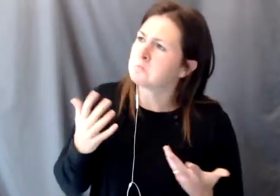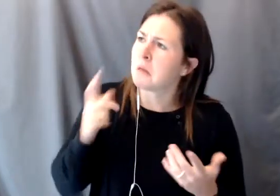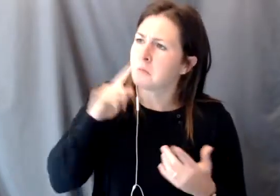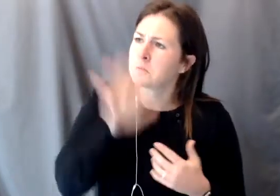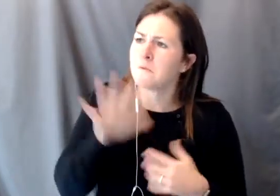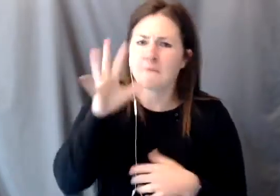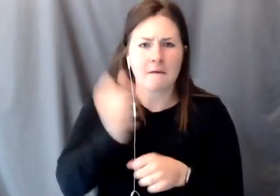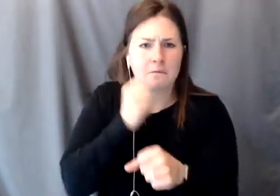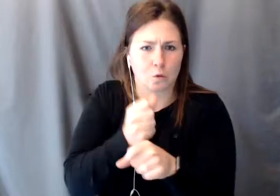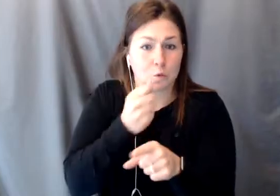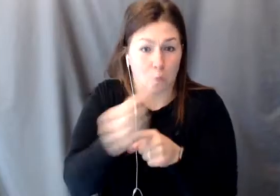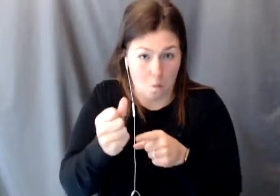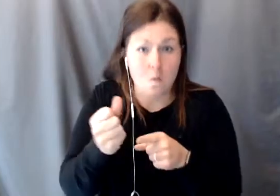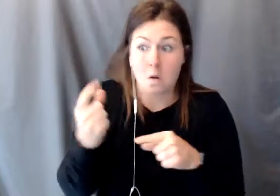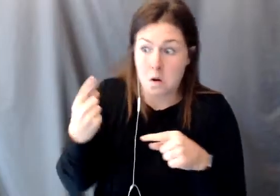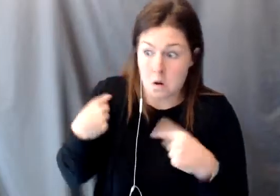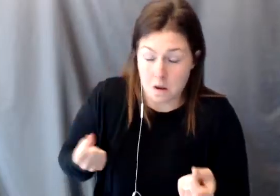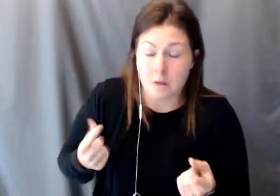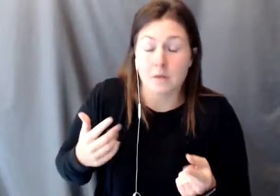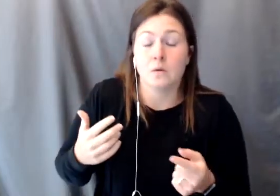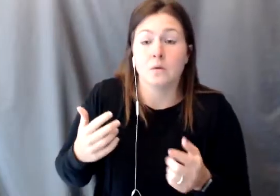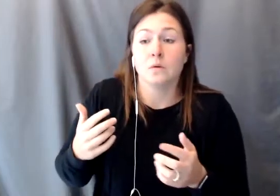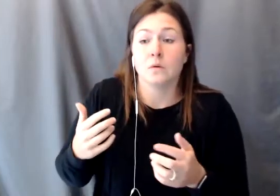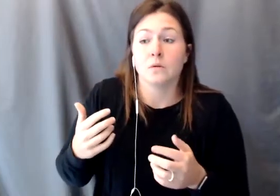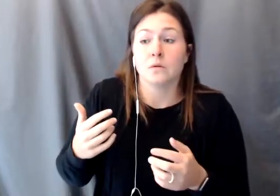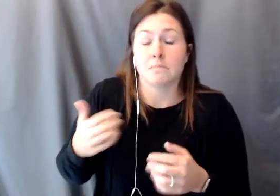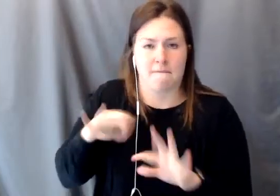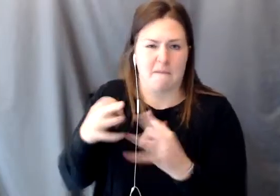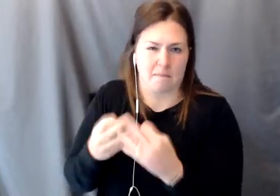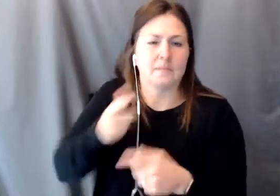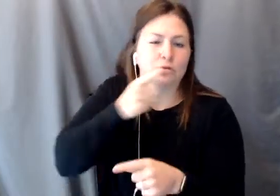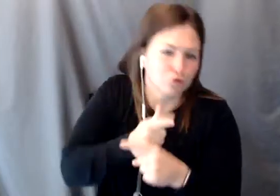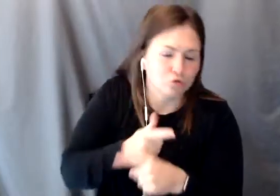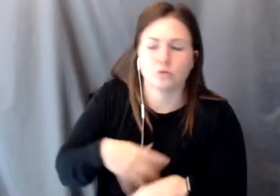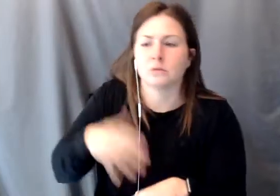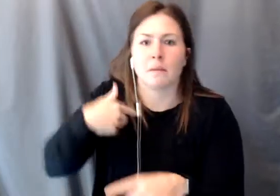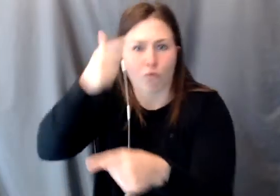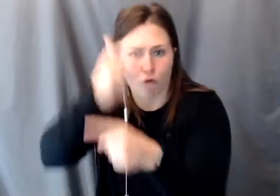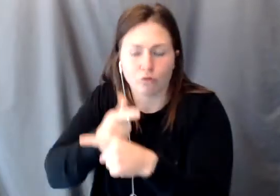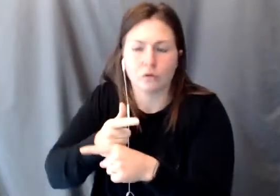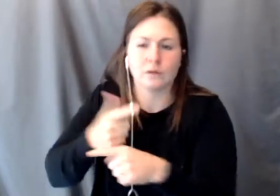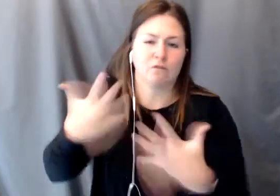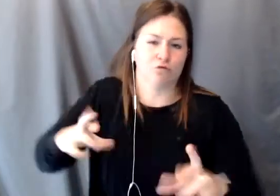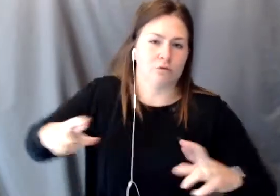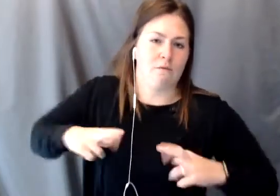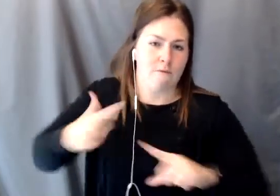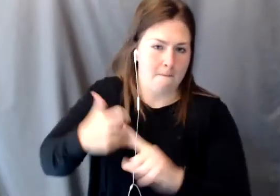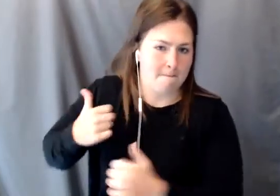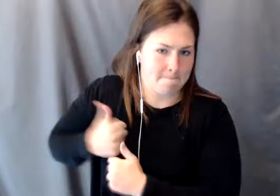two sisters and I went out. My brother was retiring from the Navy, and so we went out to be